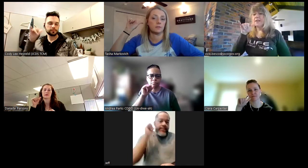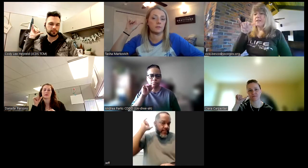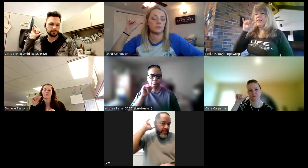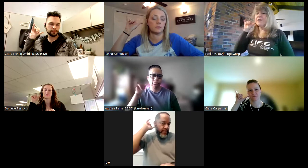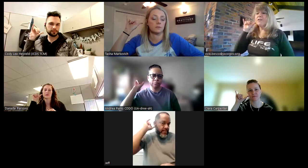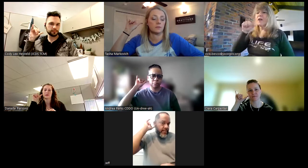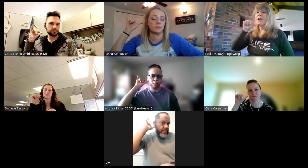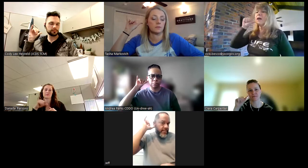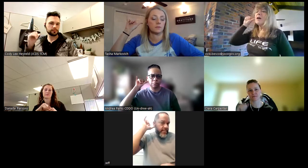yesterday.